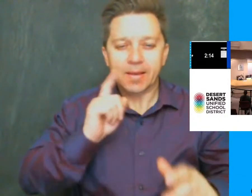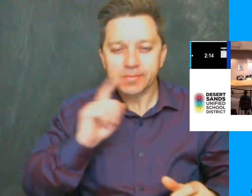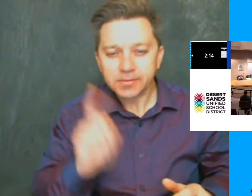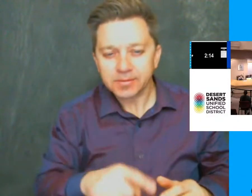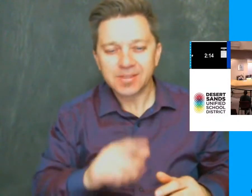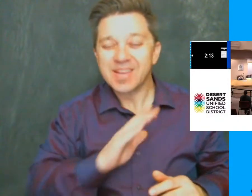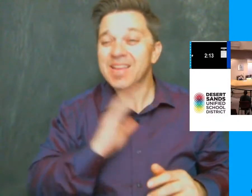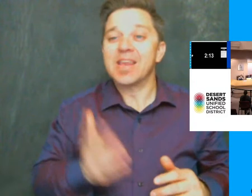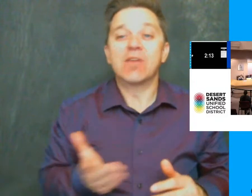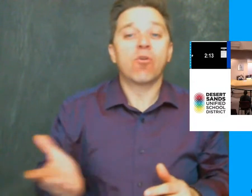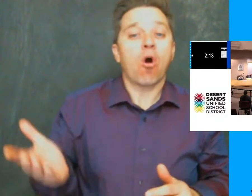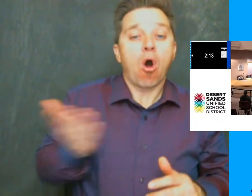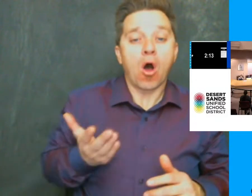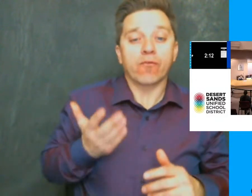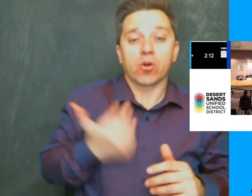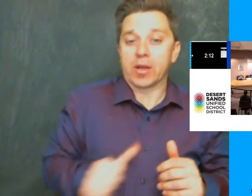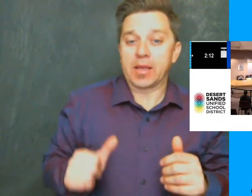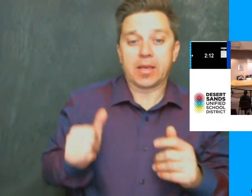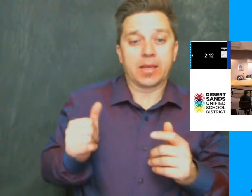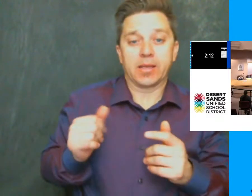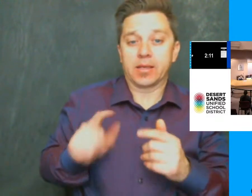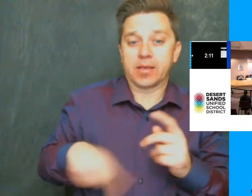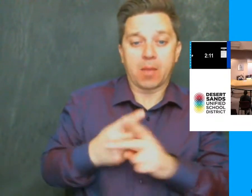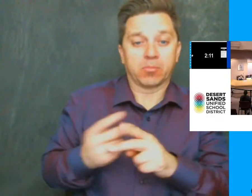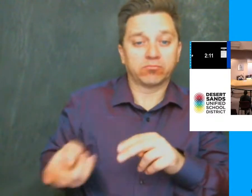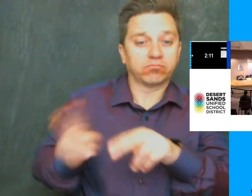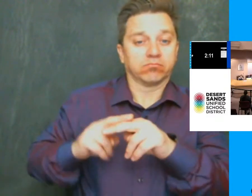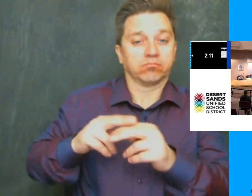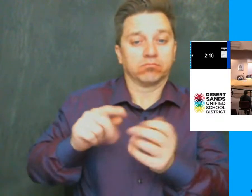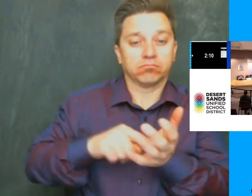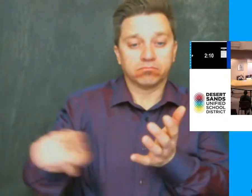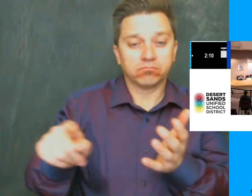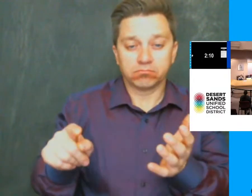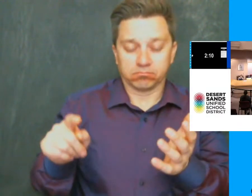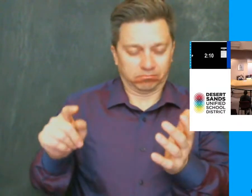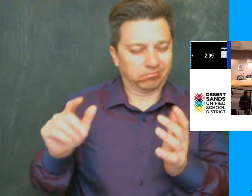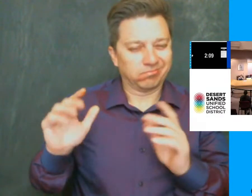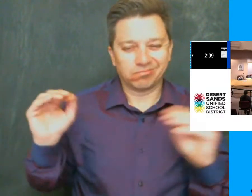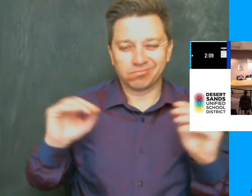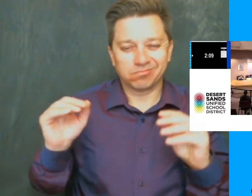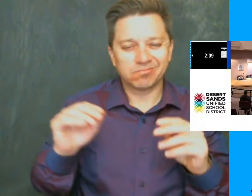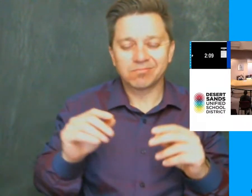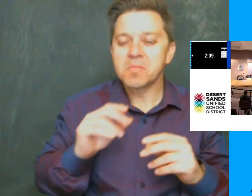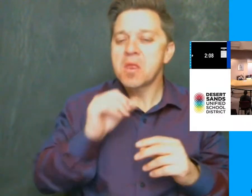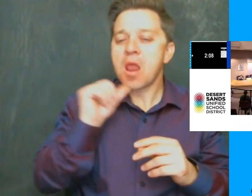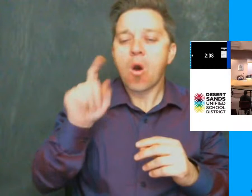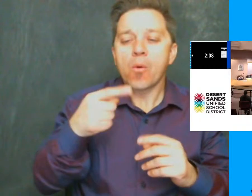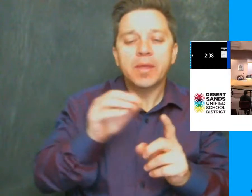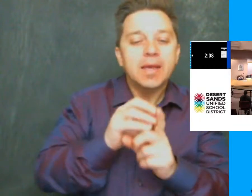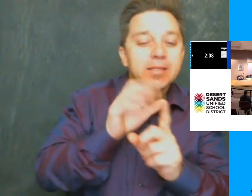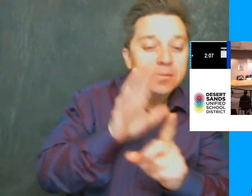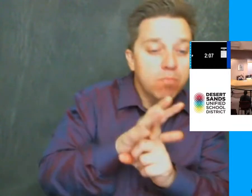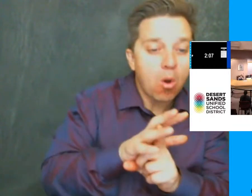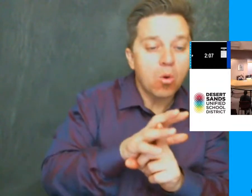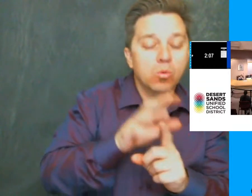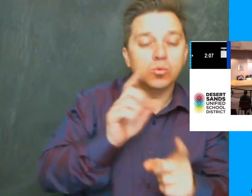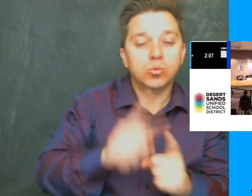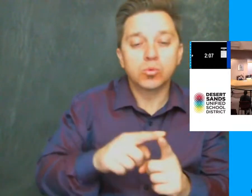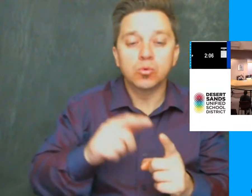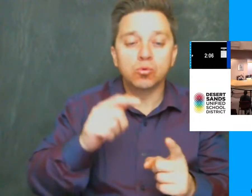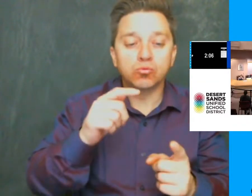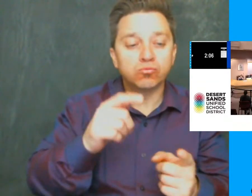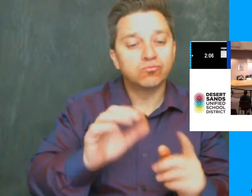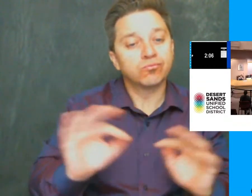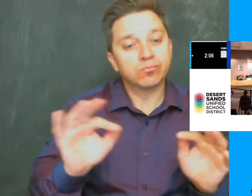any type of compensation. Now, we're not just being exposed to minor contagious illnesses like the common